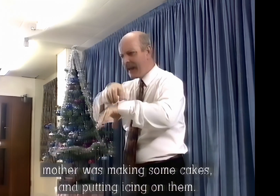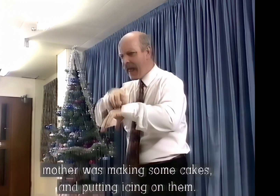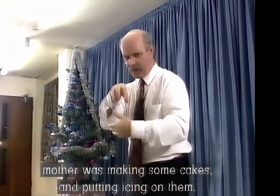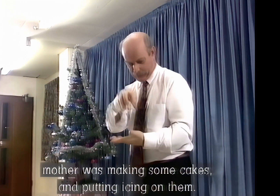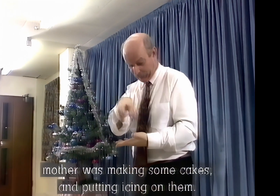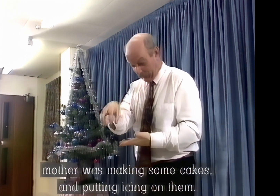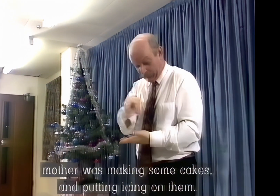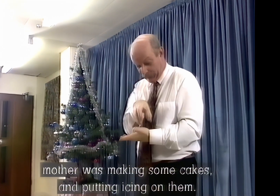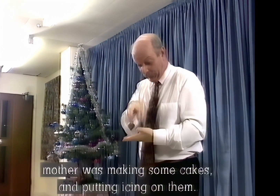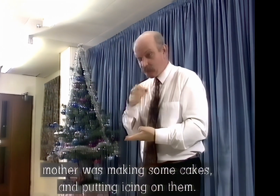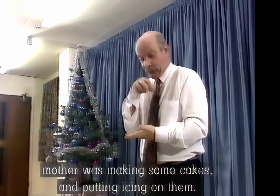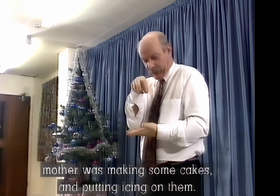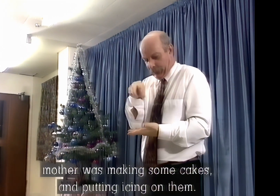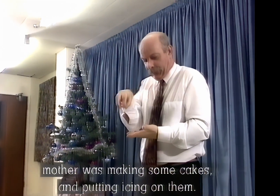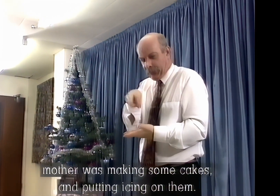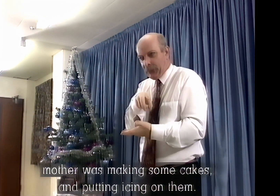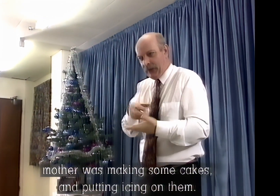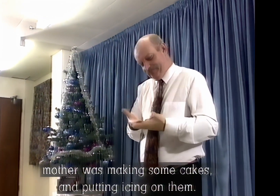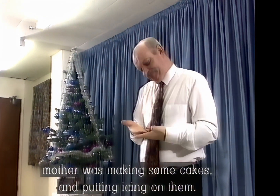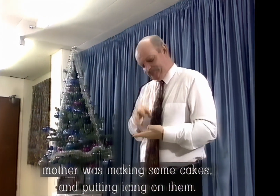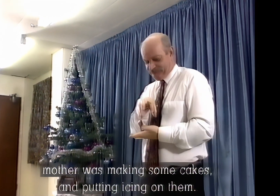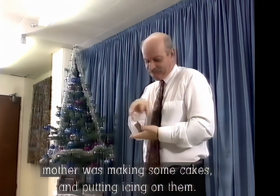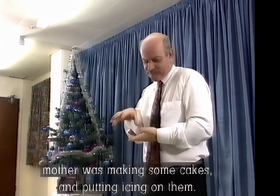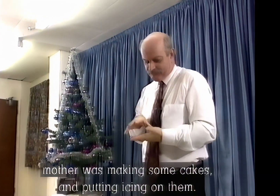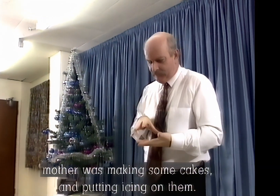Mother was making some cakes and putting icing on top of them.